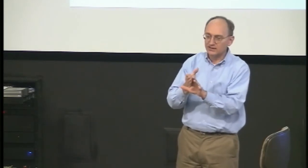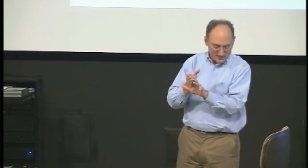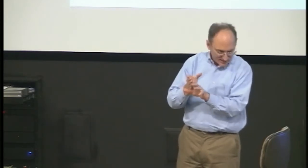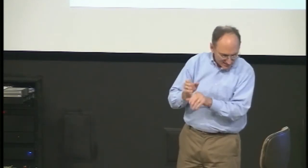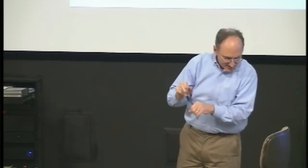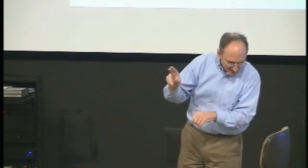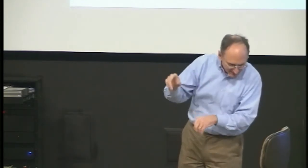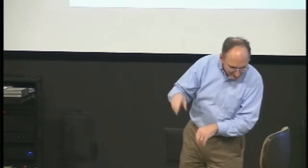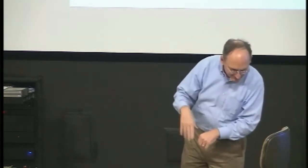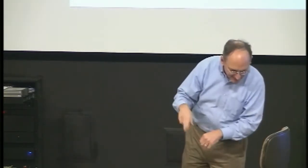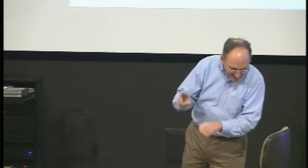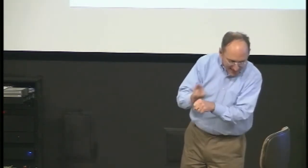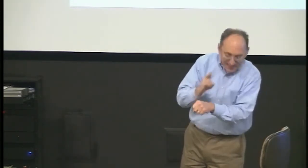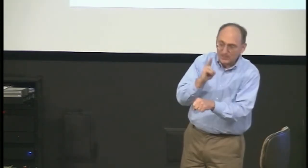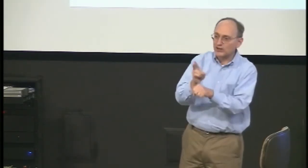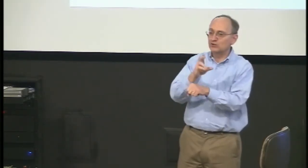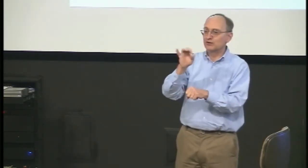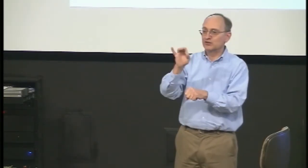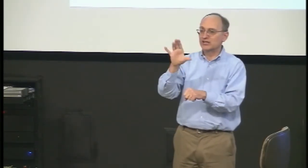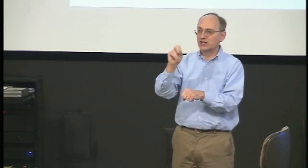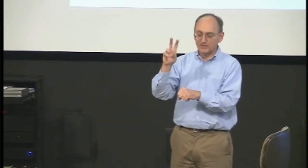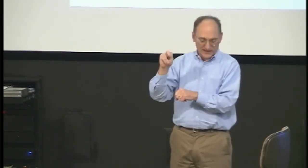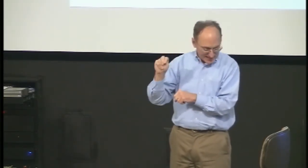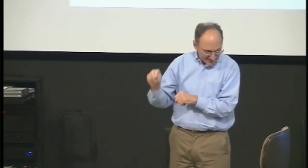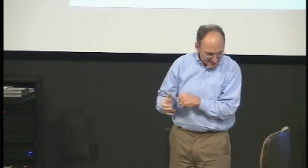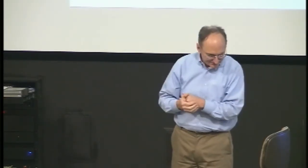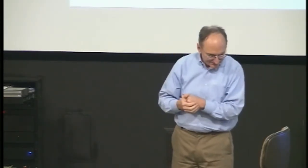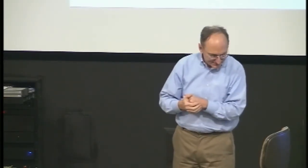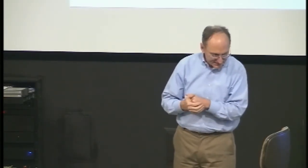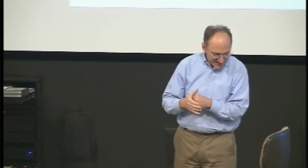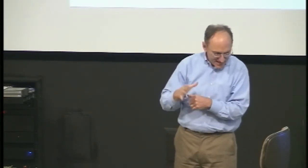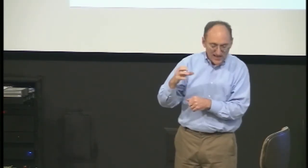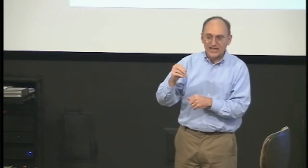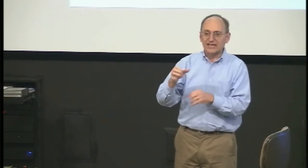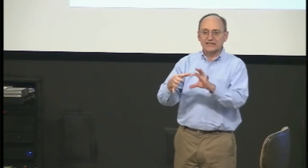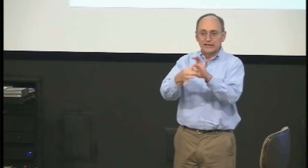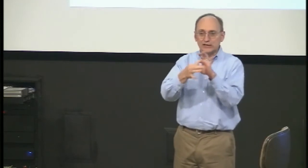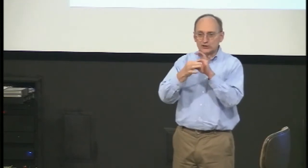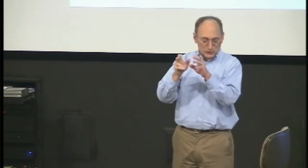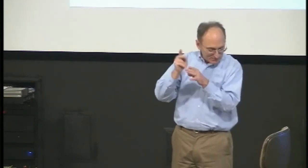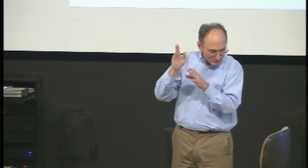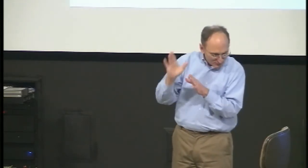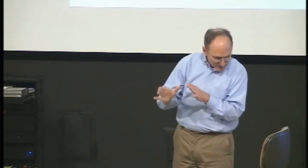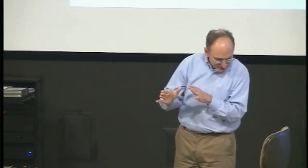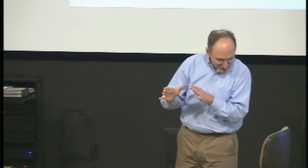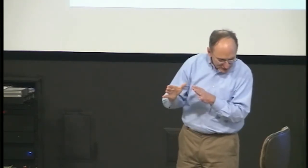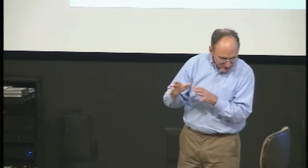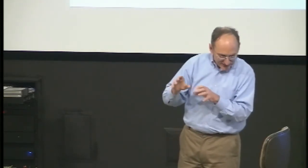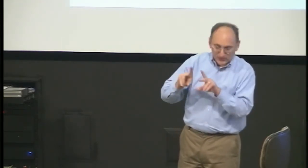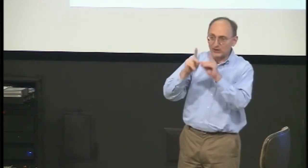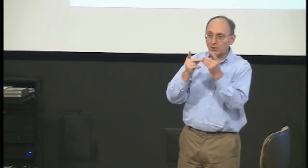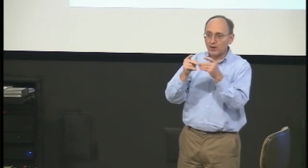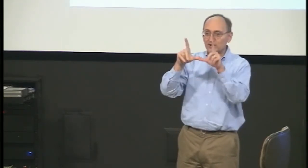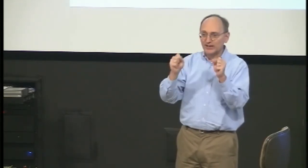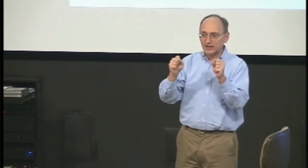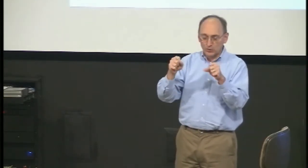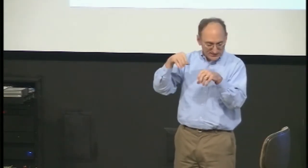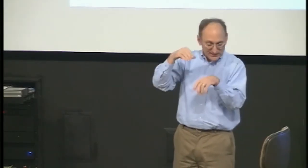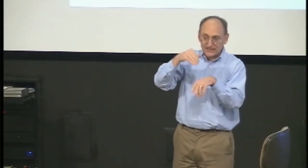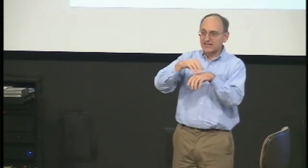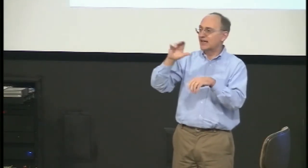He also has an appointment in the Department of Psychology, where he is a professor at the University of Connecticut.